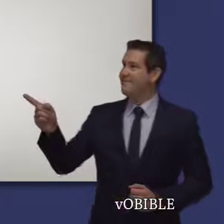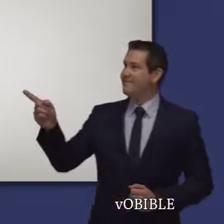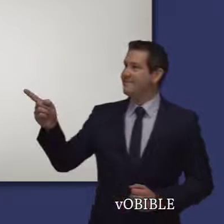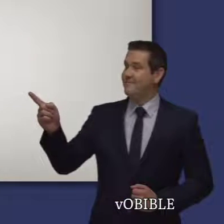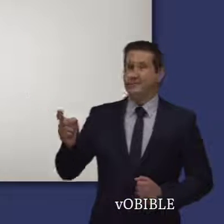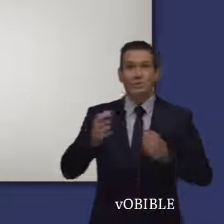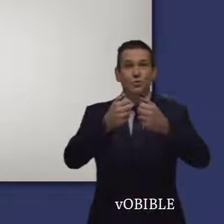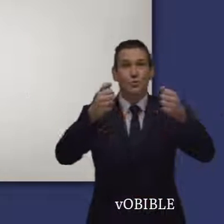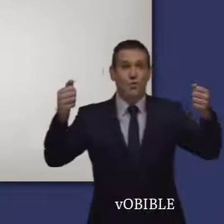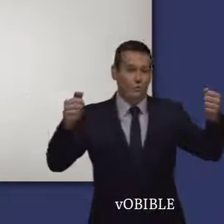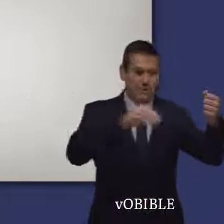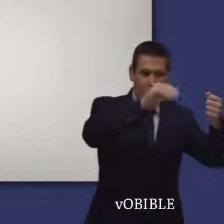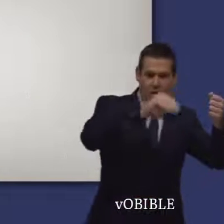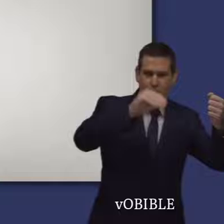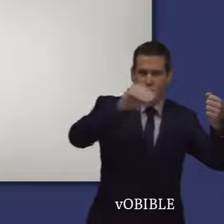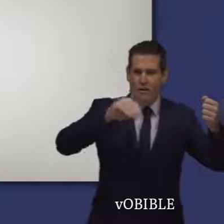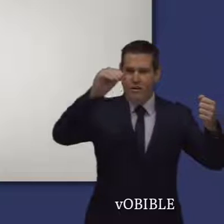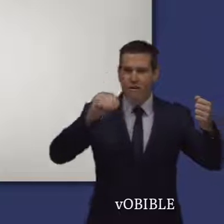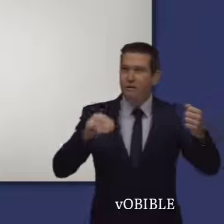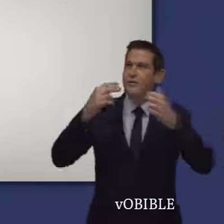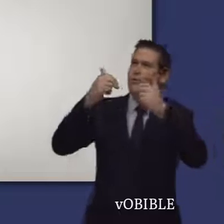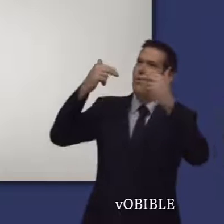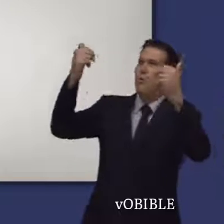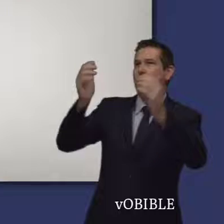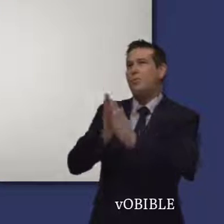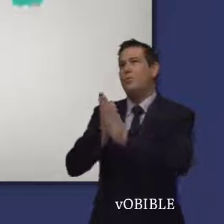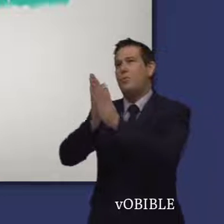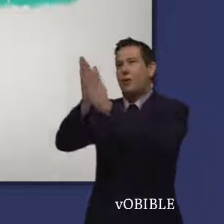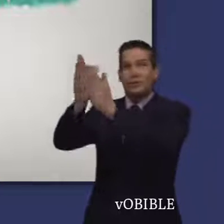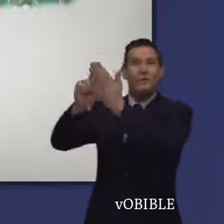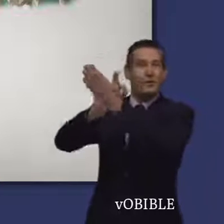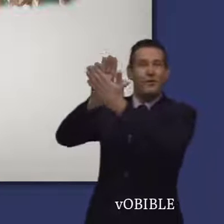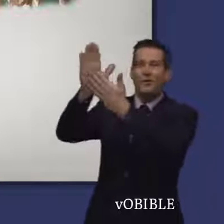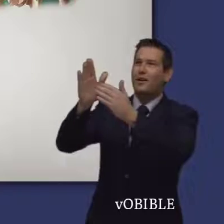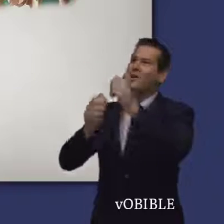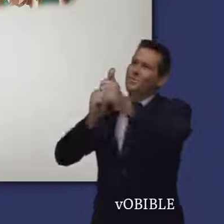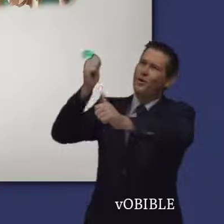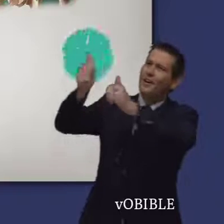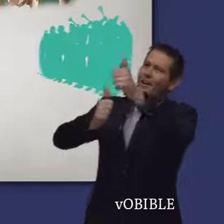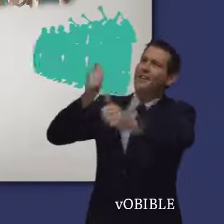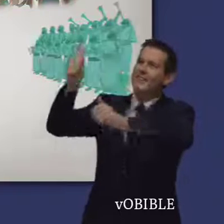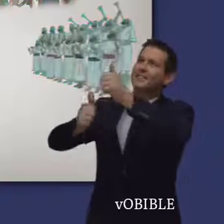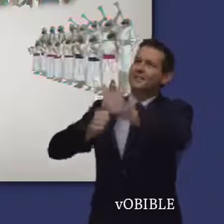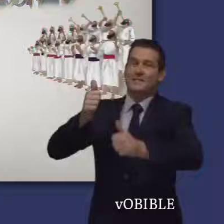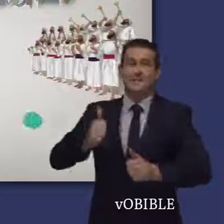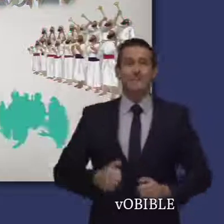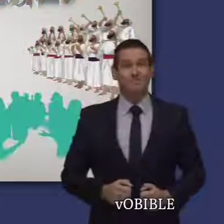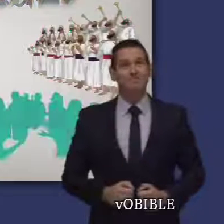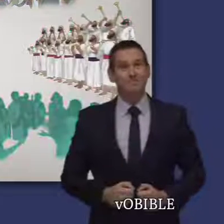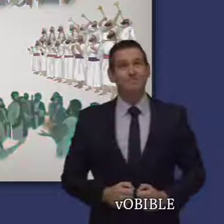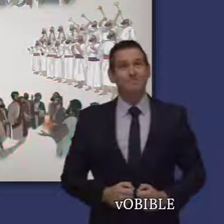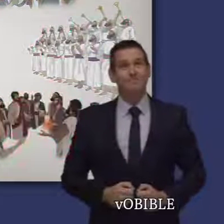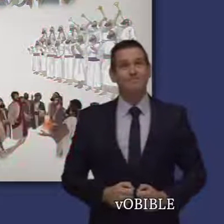Psalms is a compilation of sacred songs, which have been an important feature of true worship, that highlight giving praise to